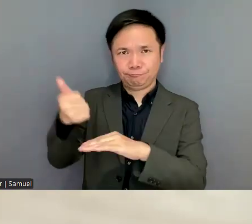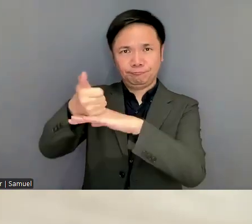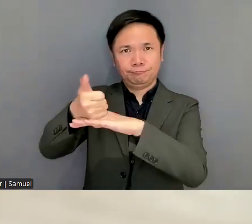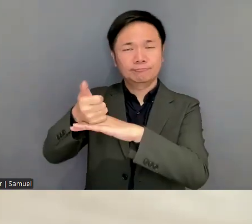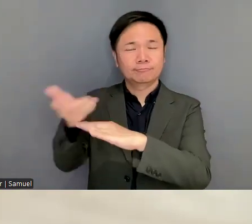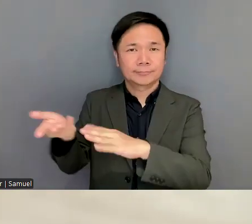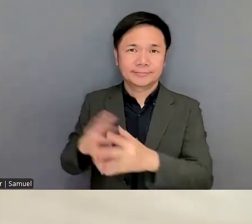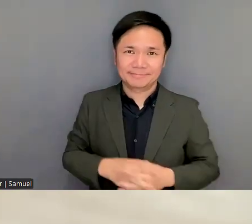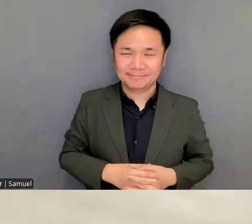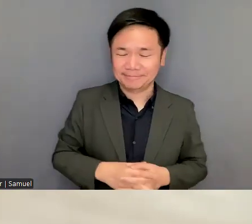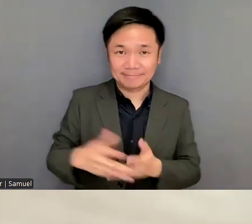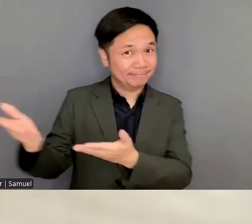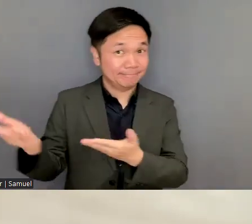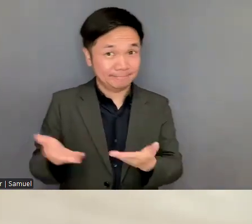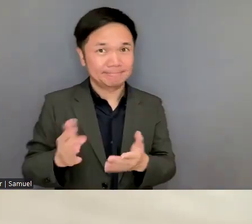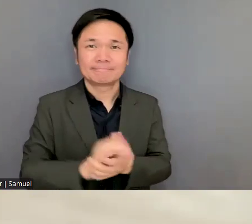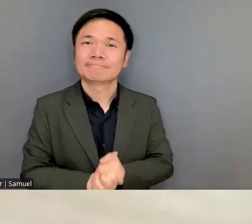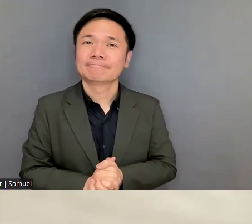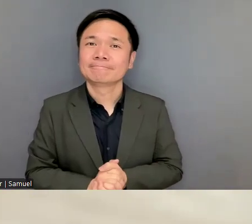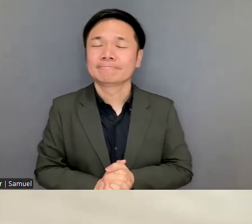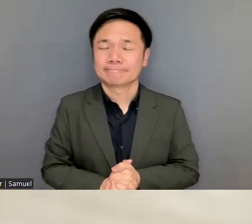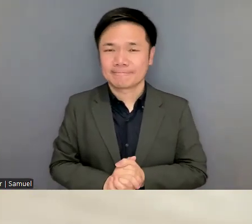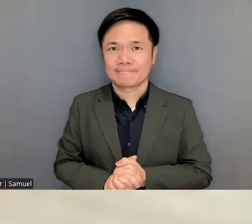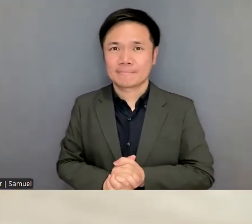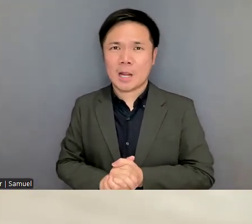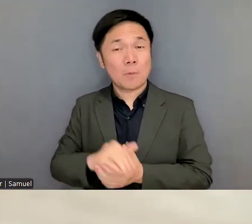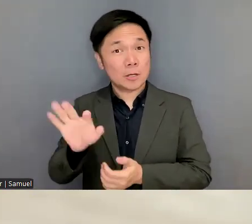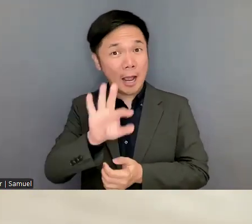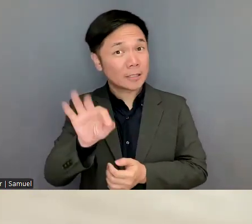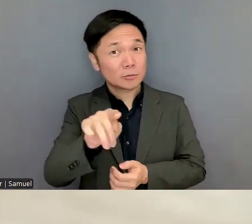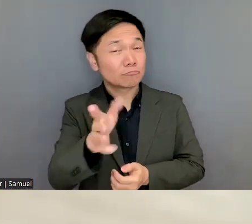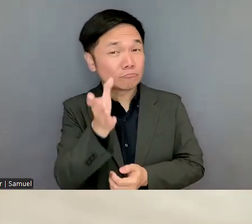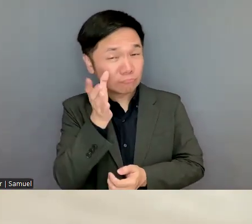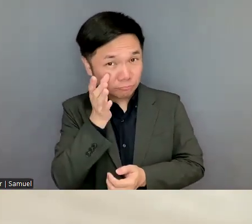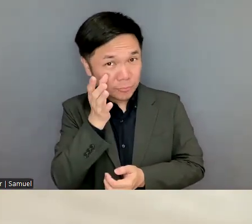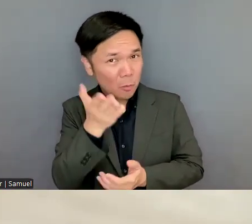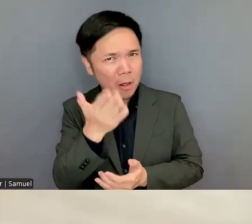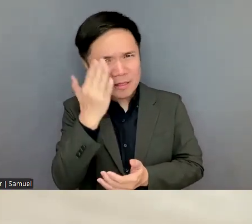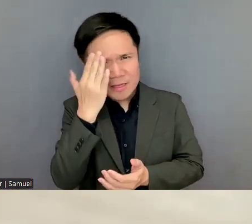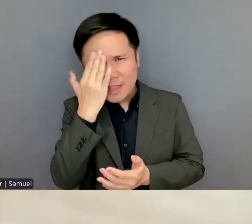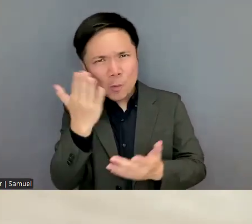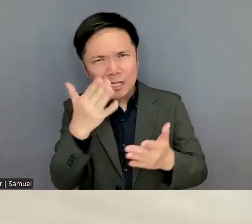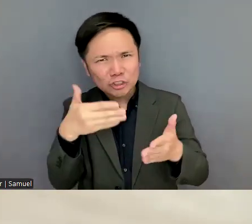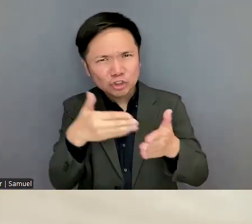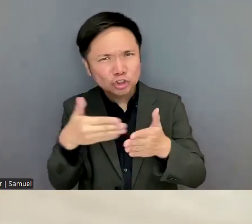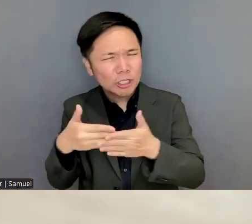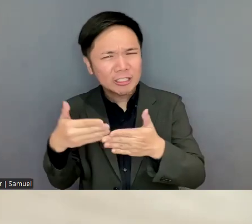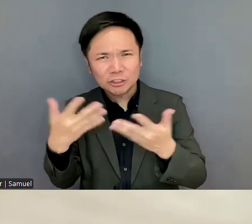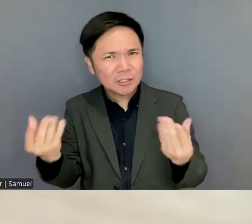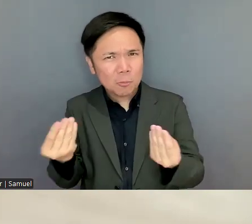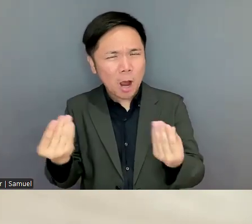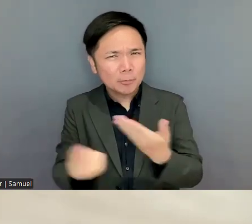And please, Pratima, I would like to hear from you these challenges and opportunities for engagement